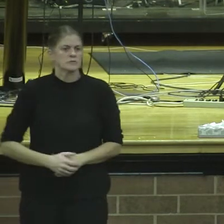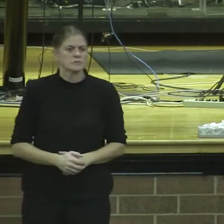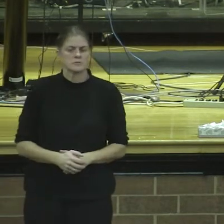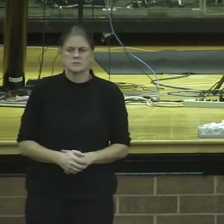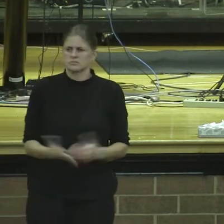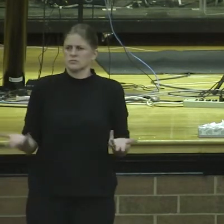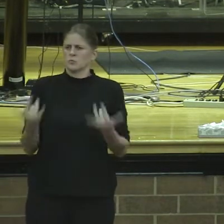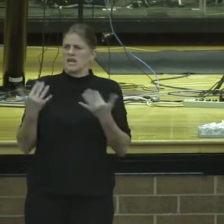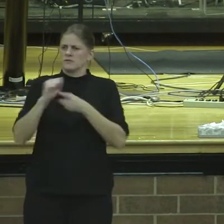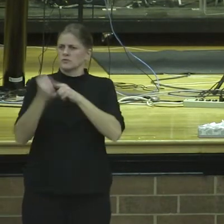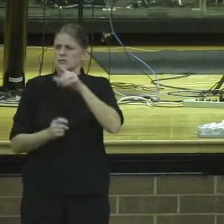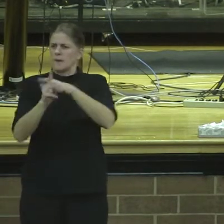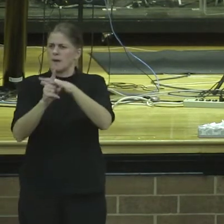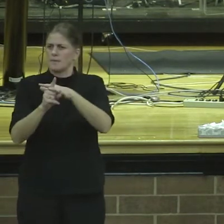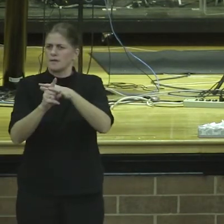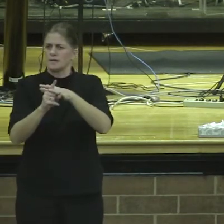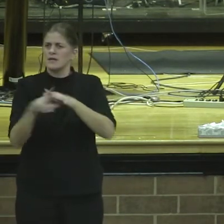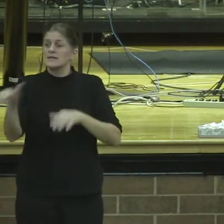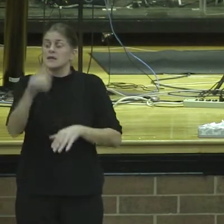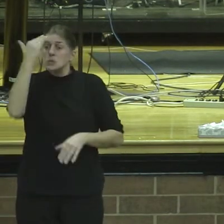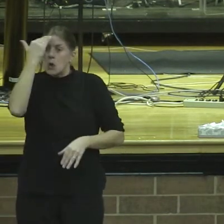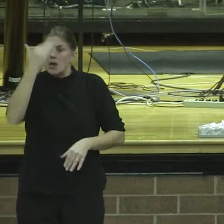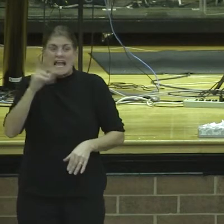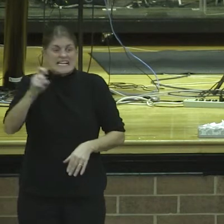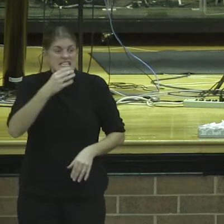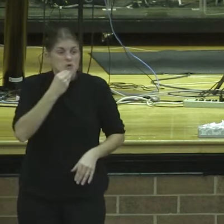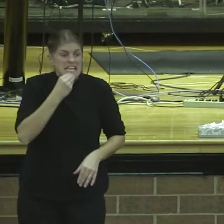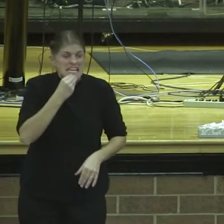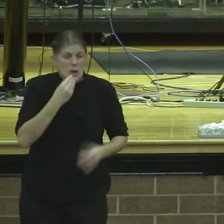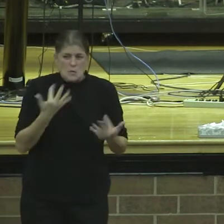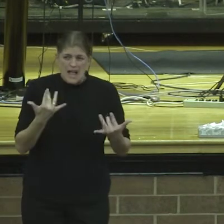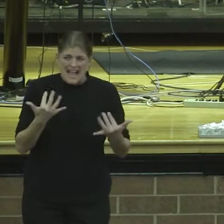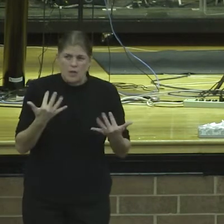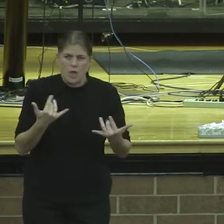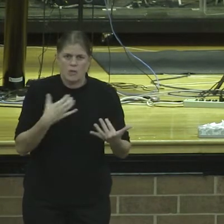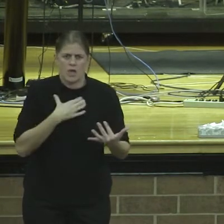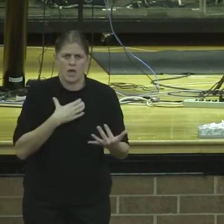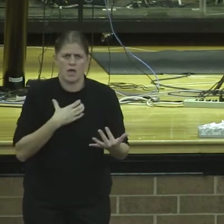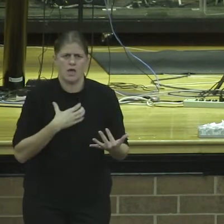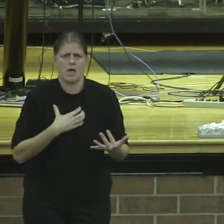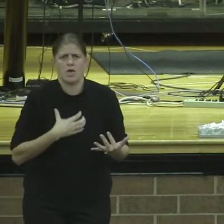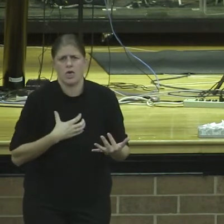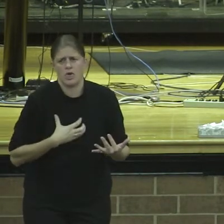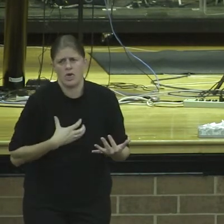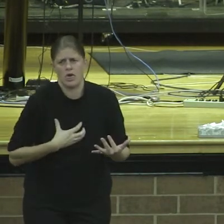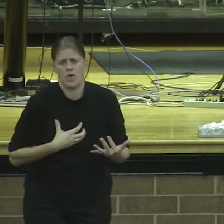It's like knowing you have to eat, and then waiting and waiting and waiting until you're dying of starvation, and finally ask somebody for a piece of